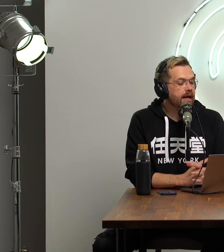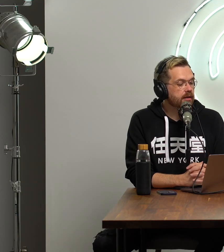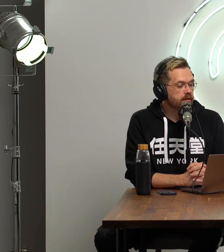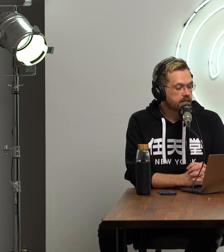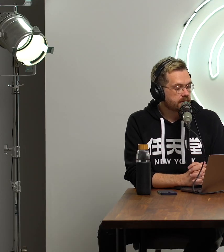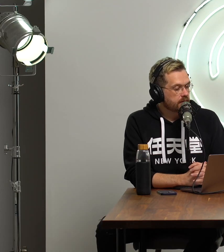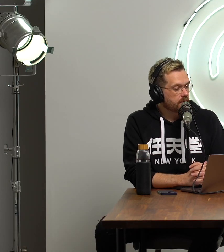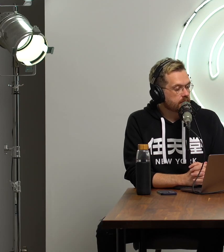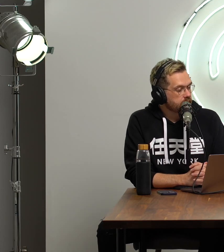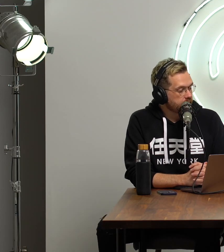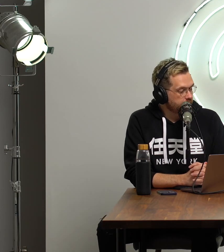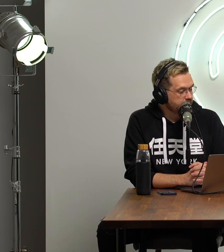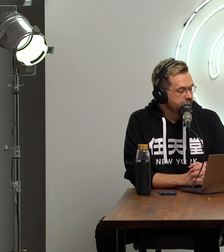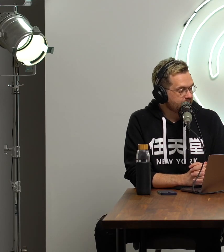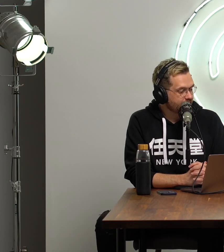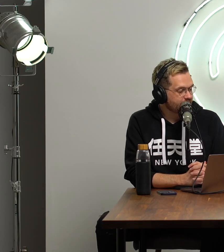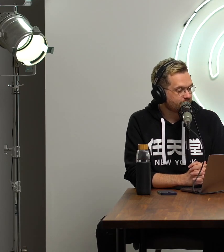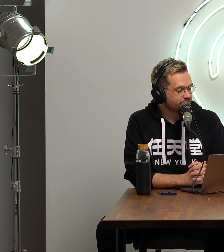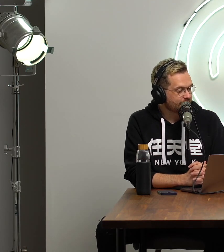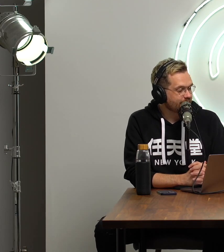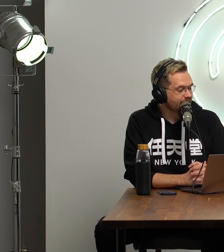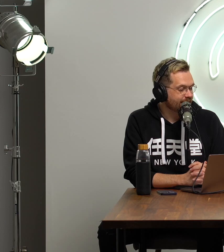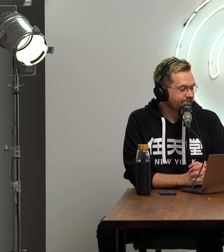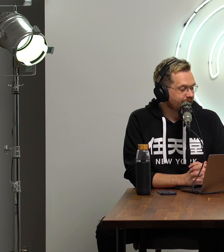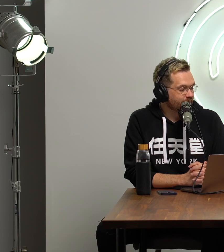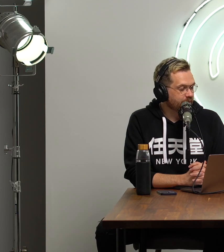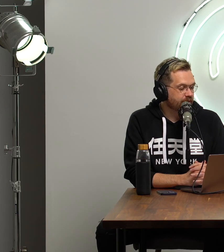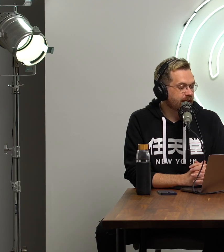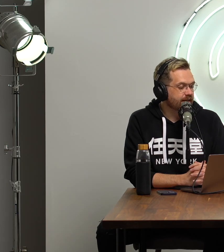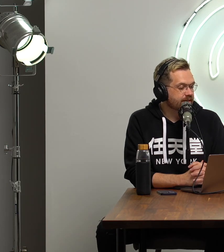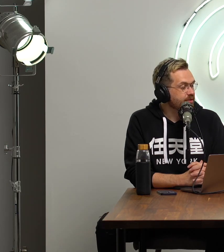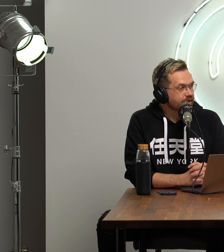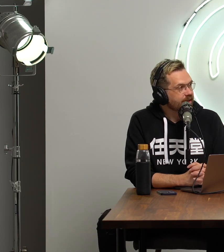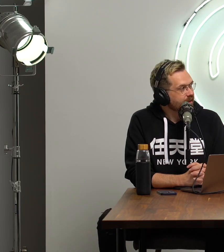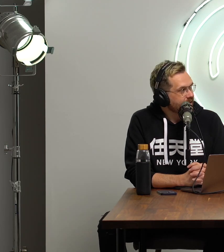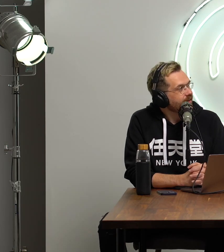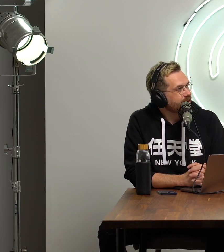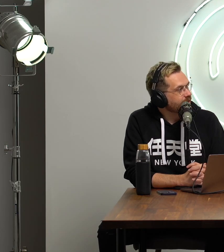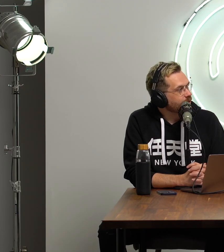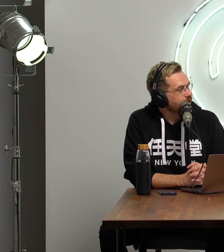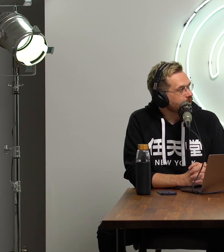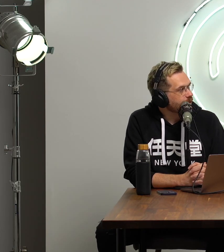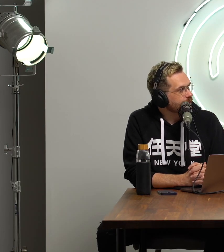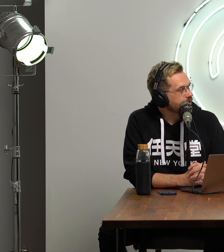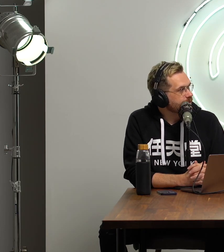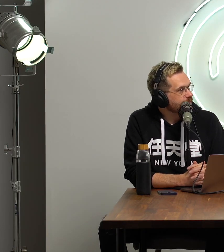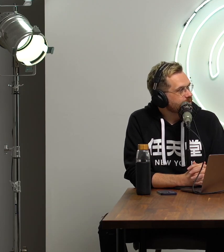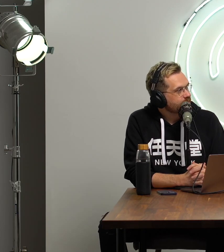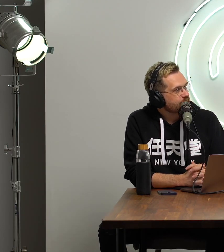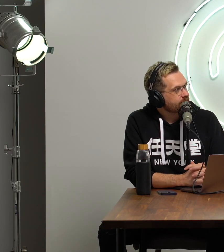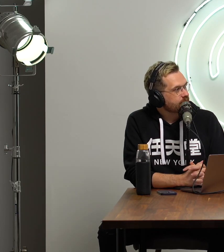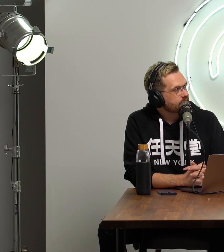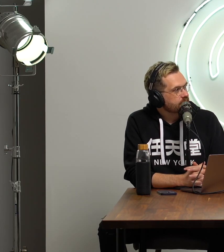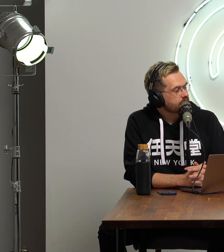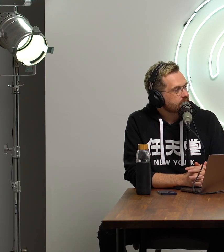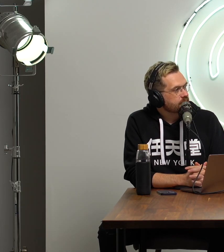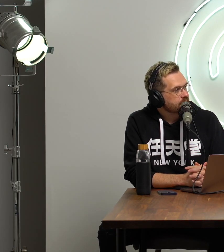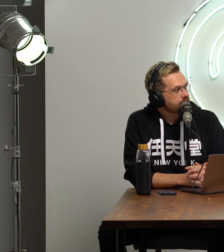or a 10 piece chicken mcnugget with fries a drink and a toy of course what would you get the nugs